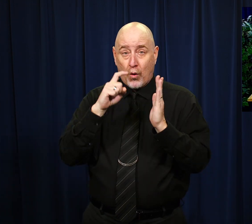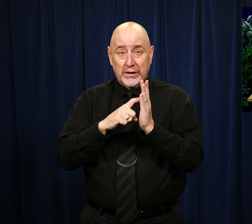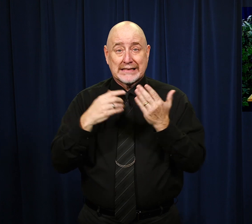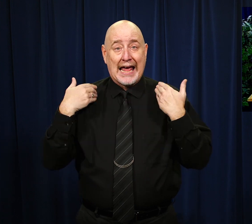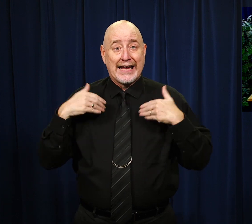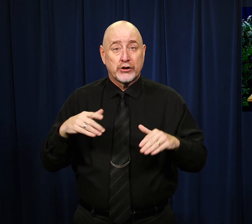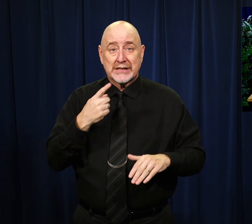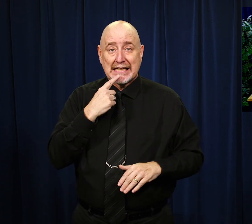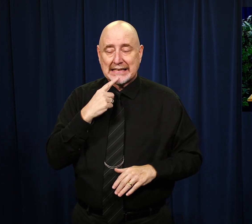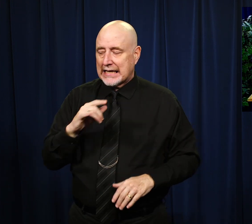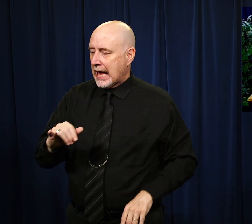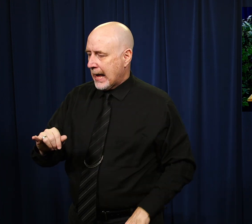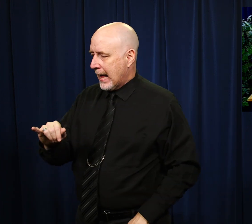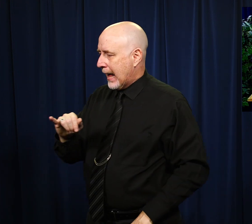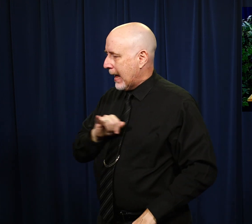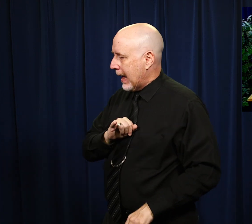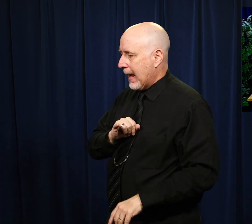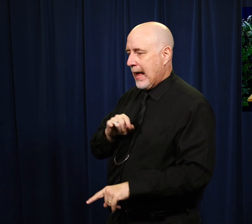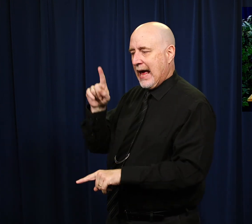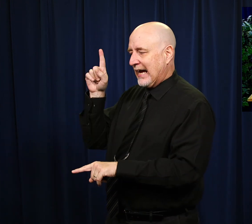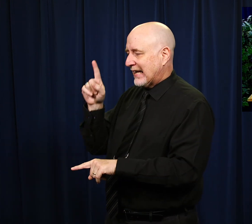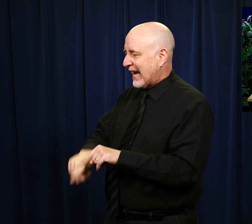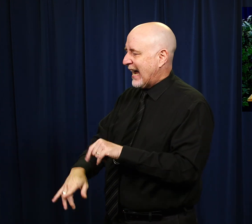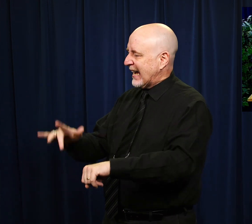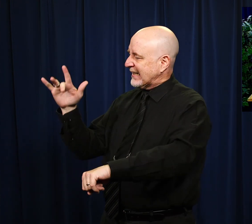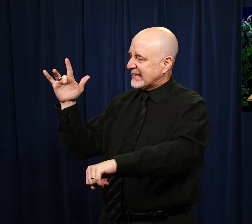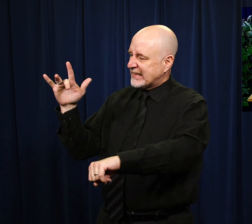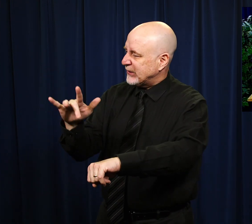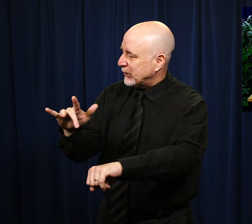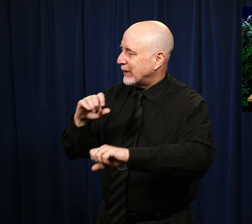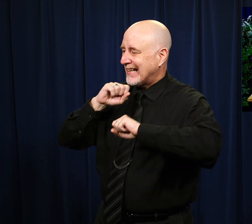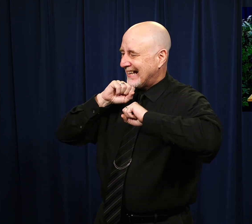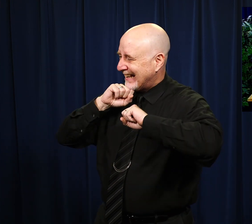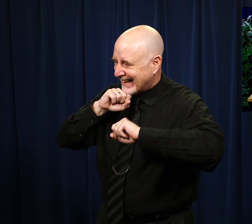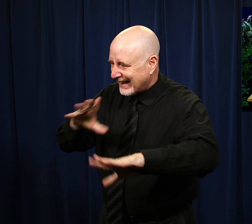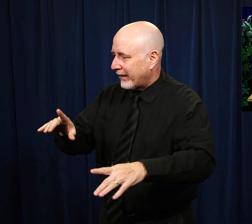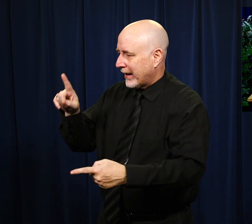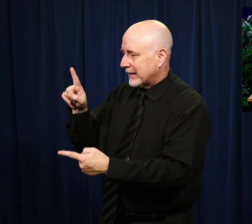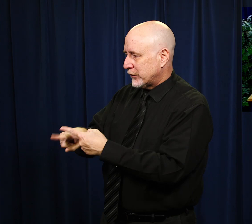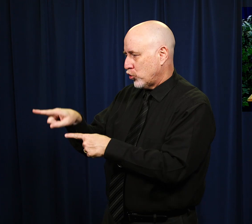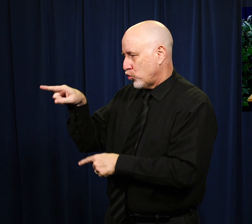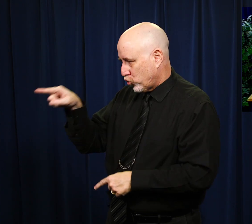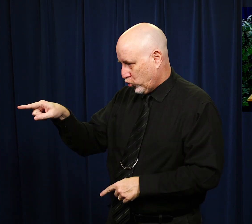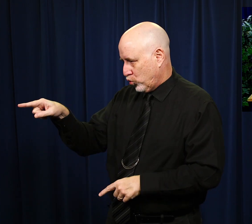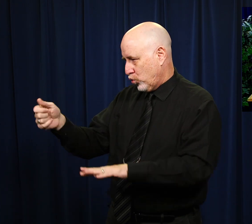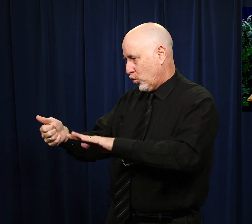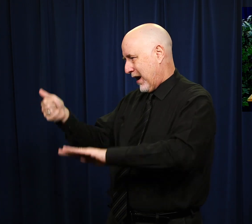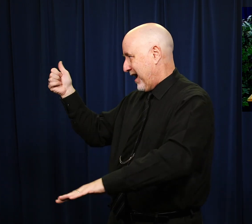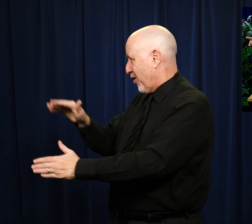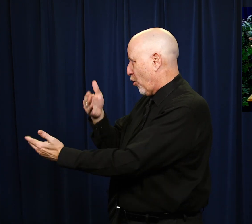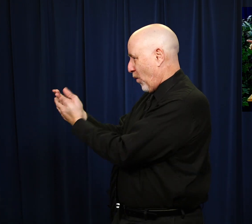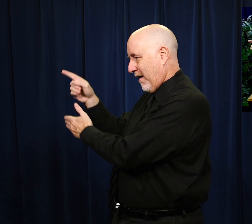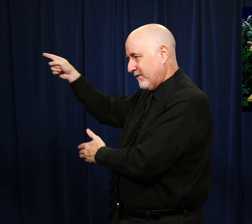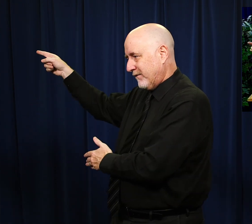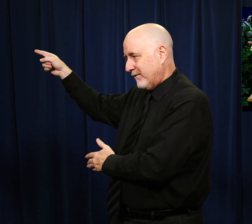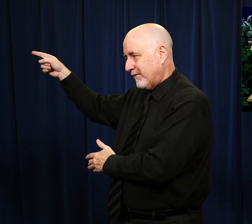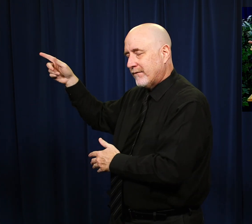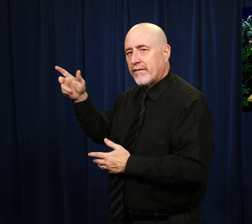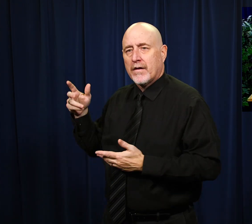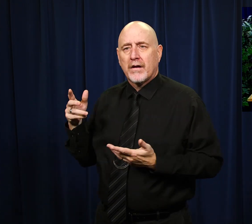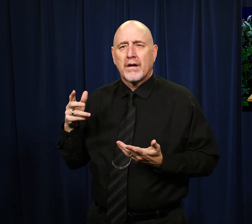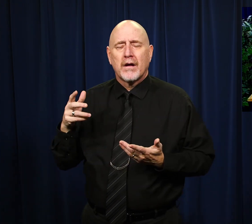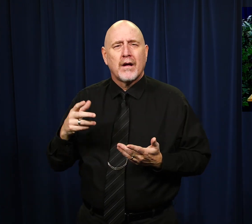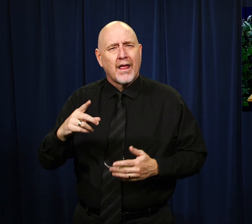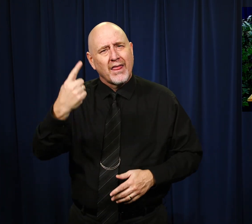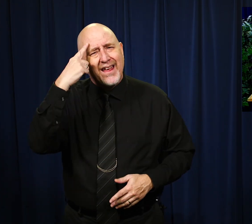this angel then says, I cannot do anything until you arrive there.